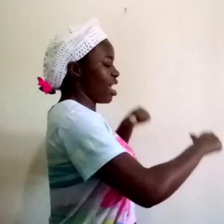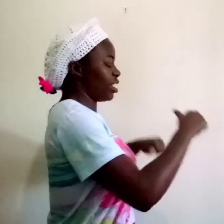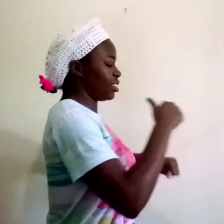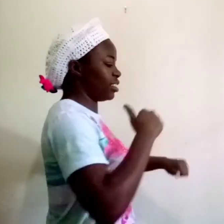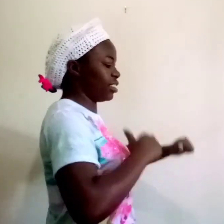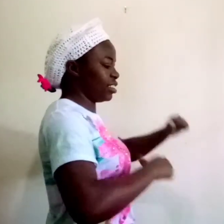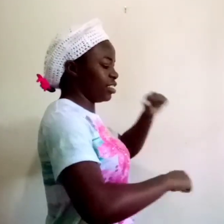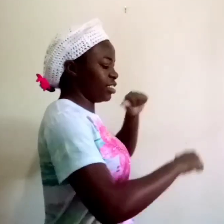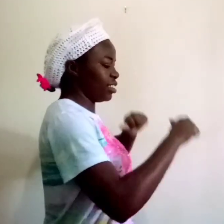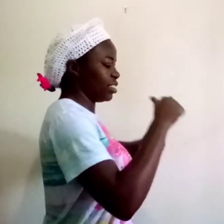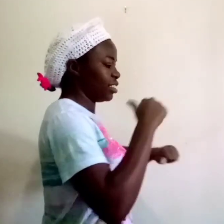Acts,